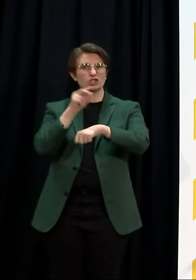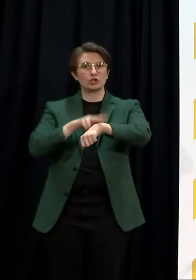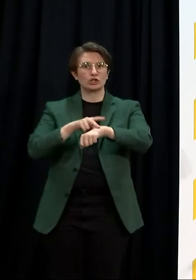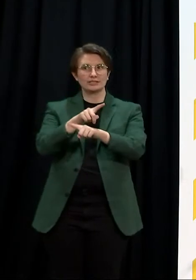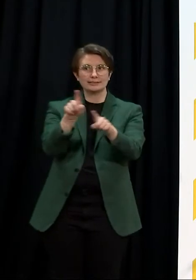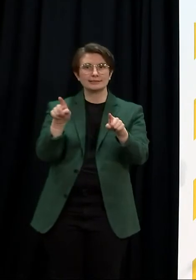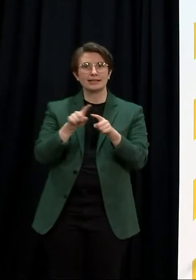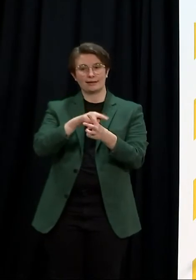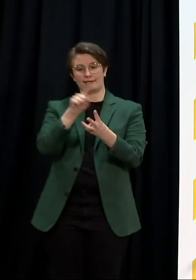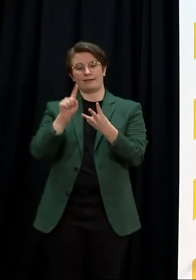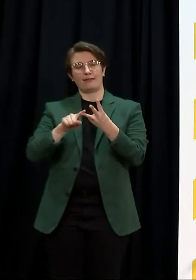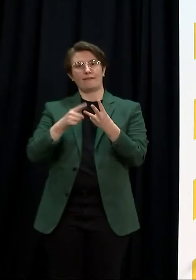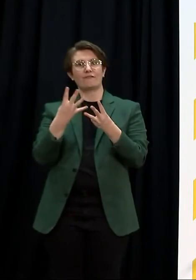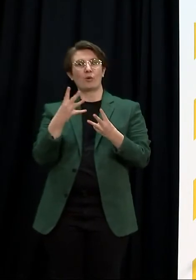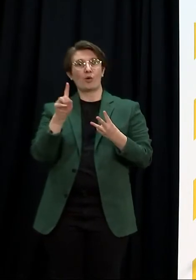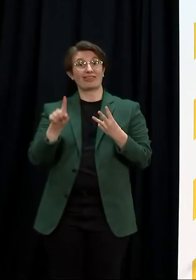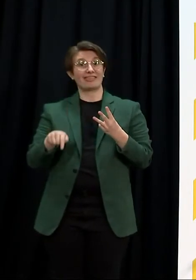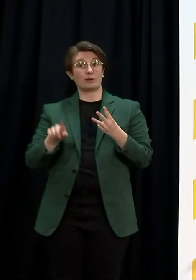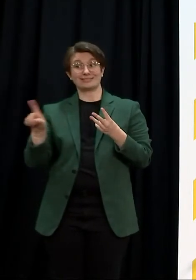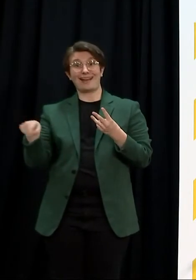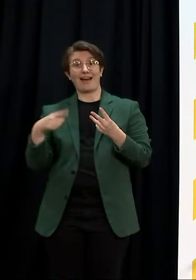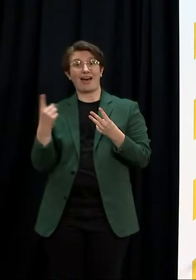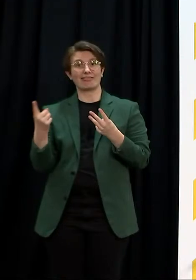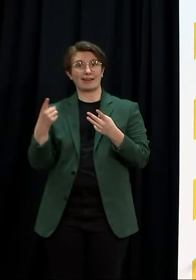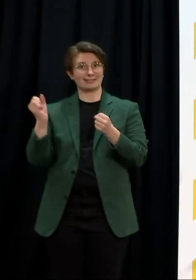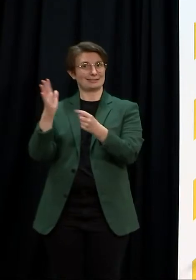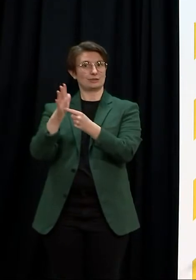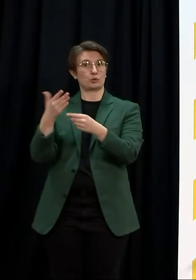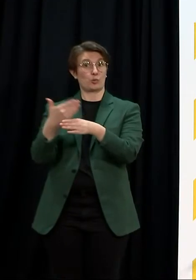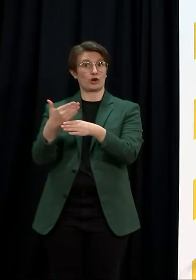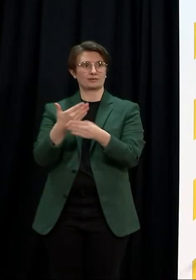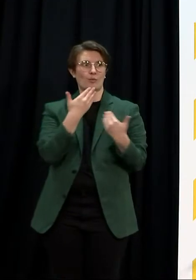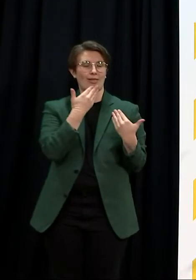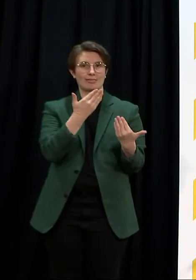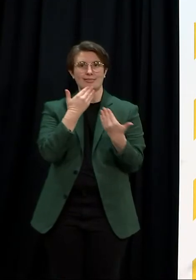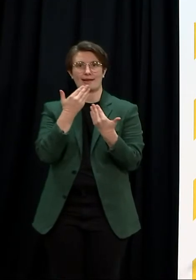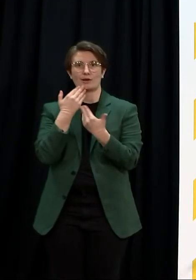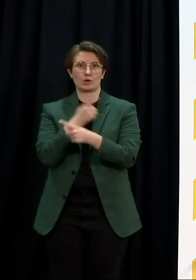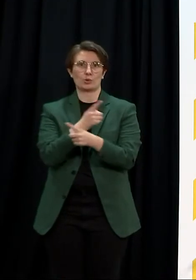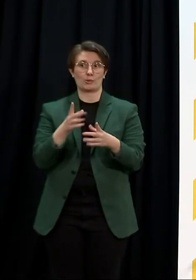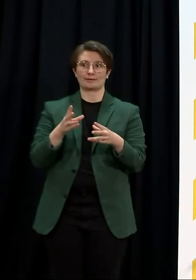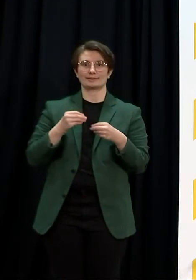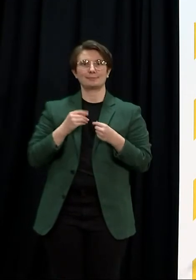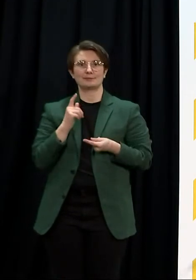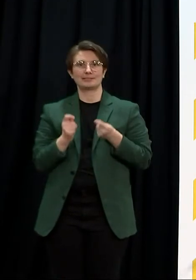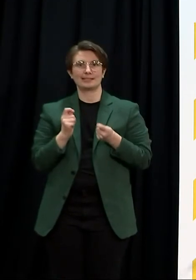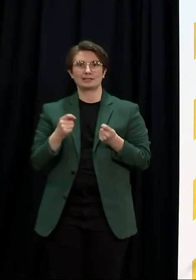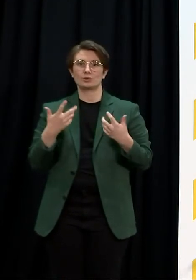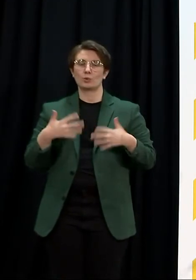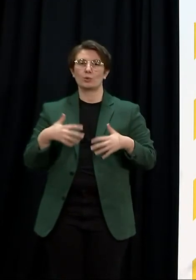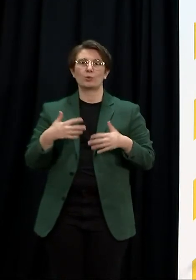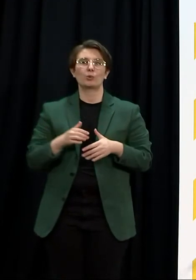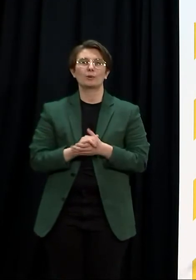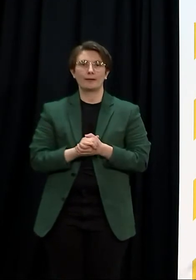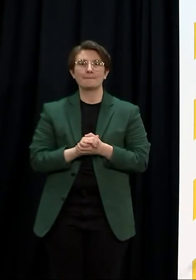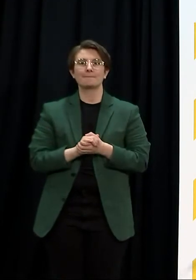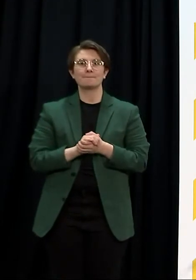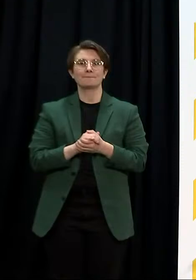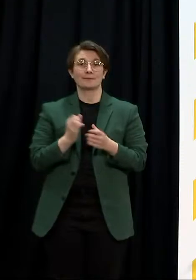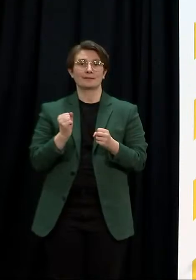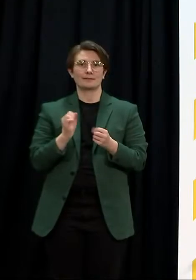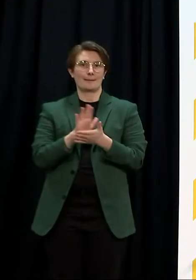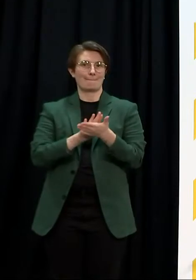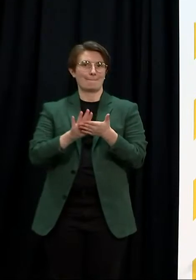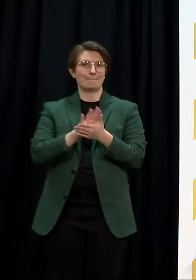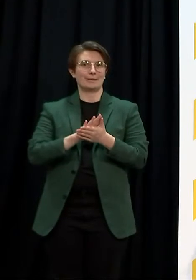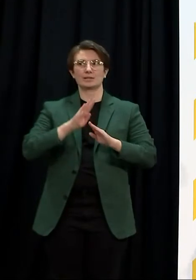workers. This is great progress, and thank you to all of those people for being tested, which again helps us ensure there is no further